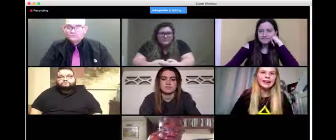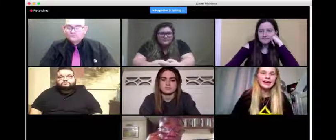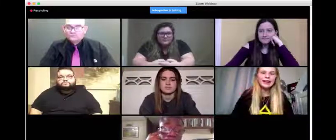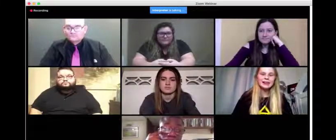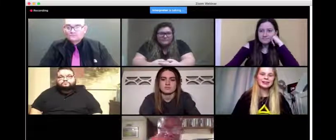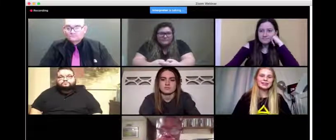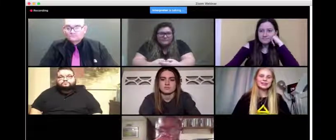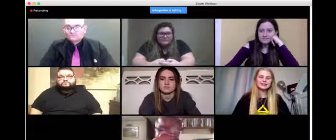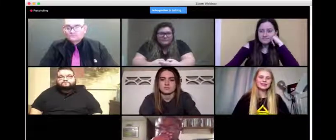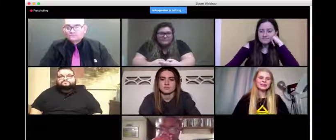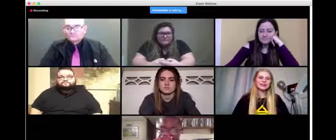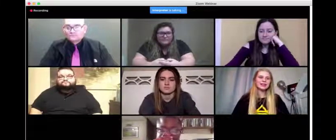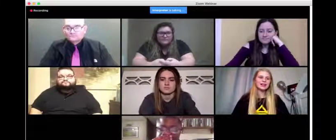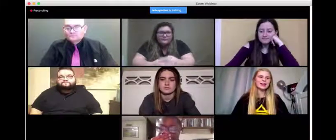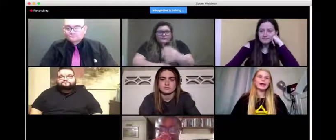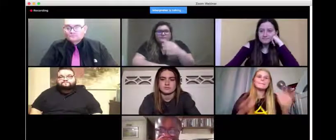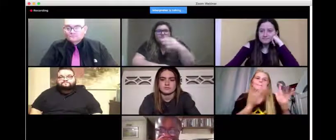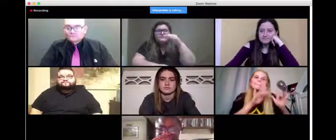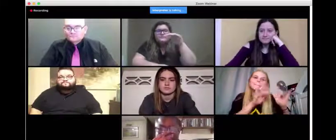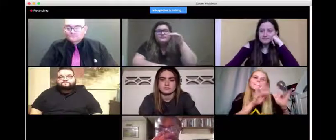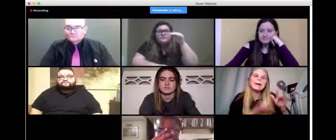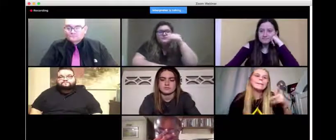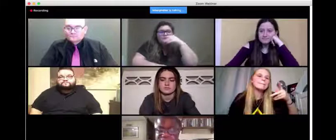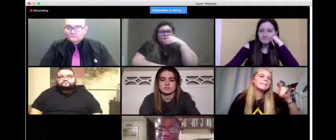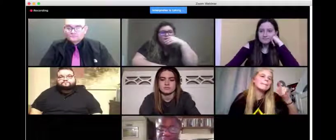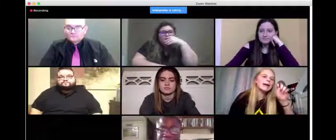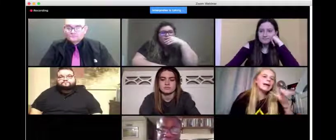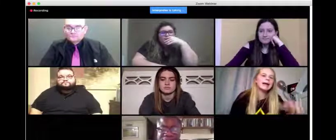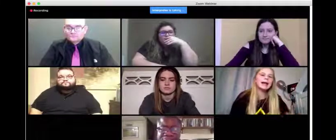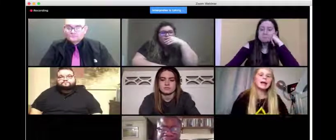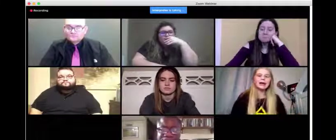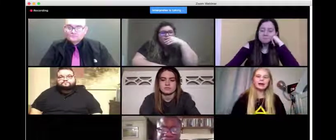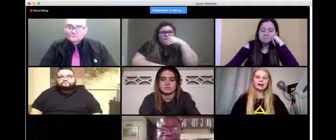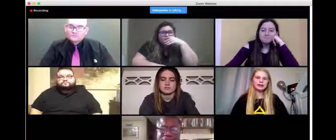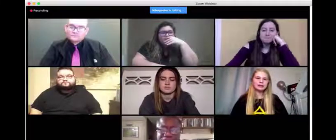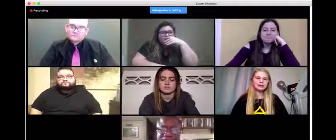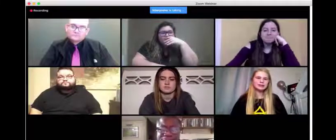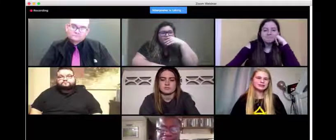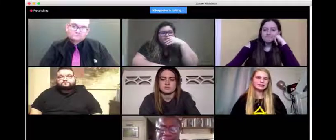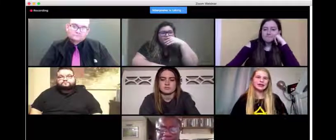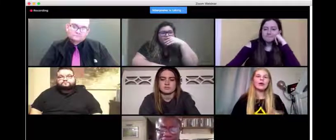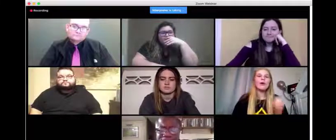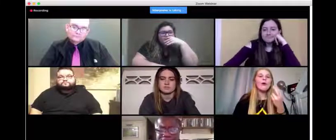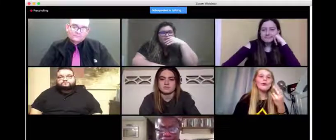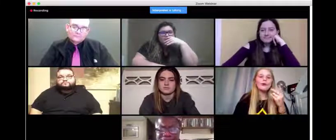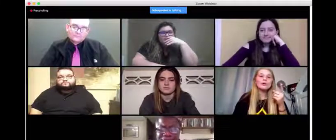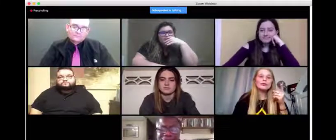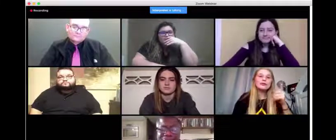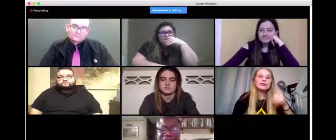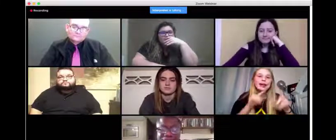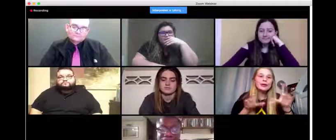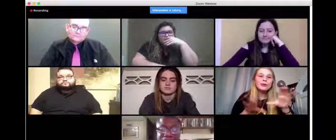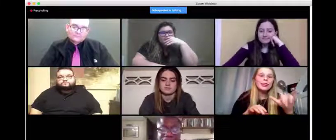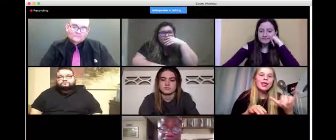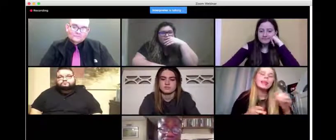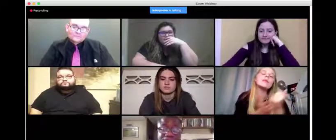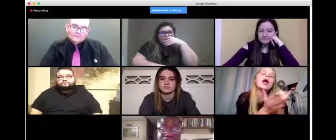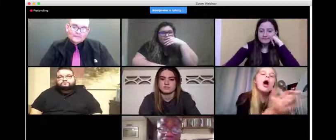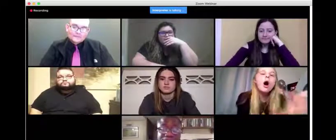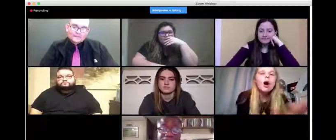feel sorry for us, or, they think, oh, if I can't do that, let me help you. And I'm like, no, you know what? I'm an independent person. I can do things